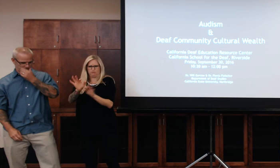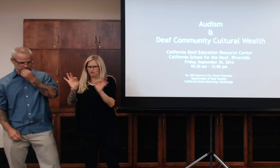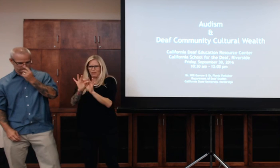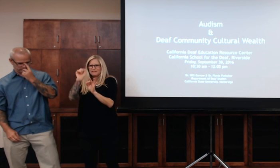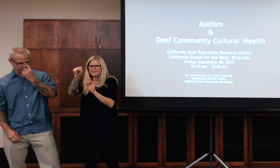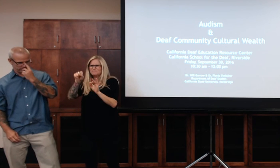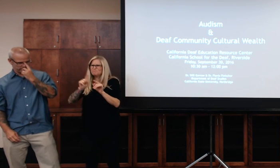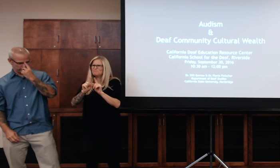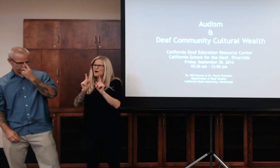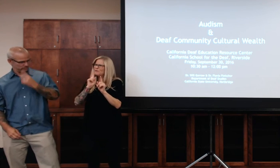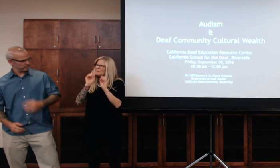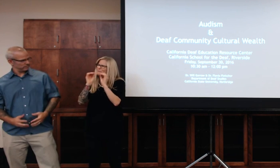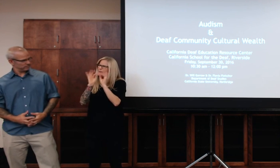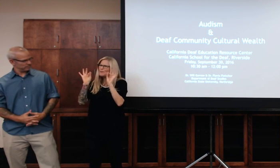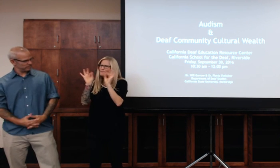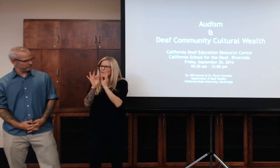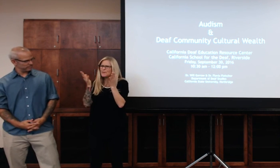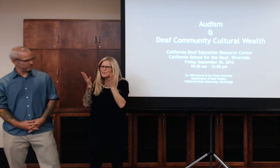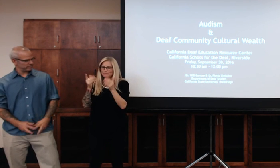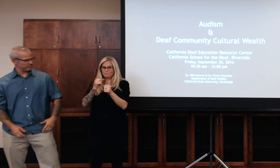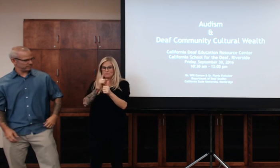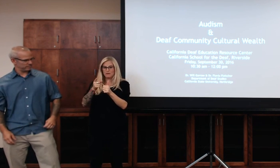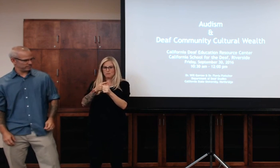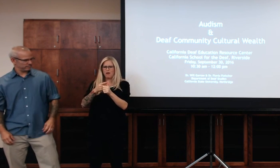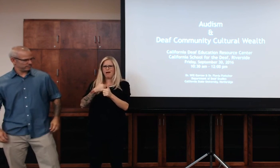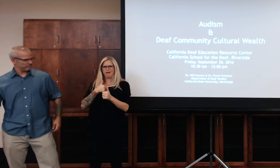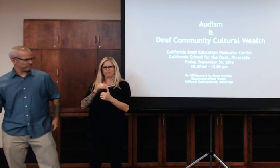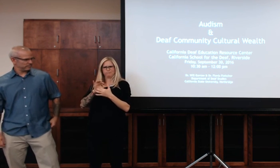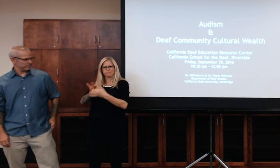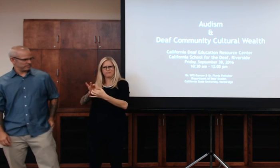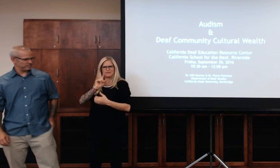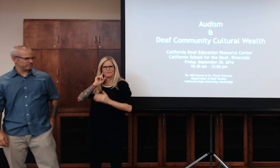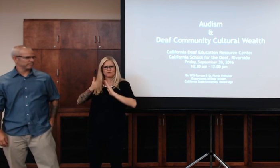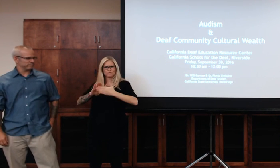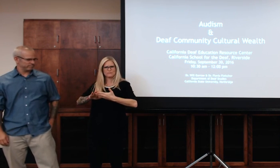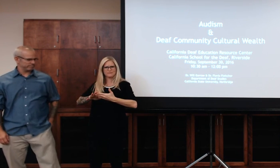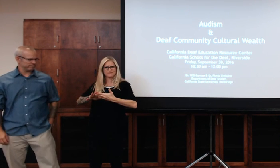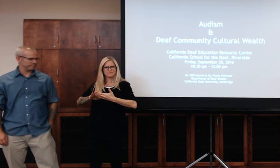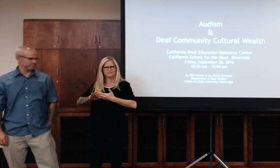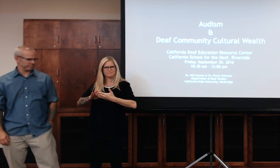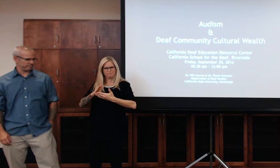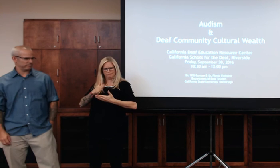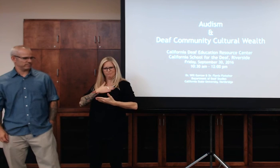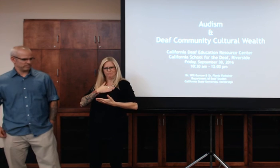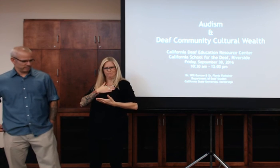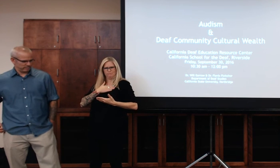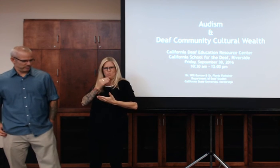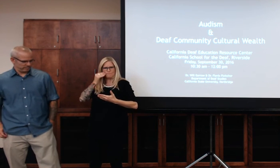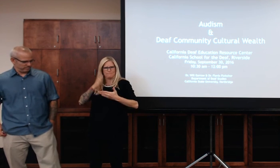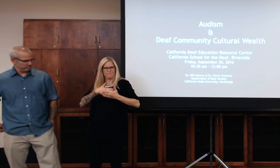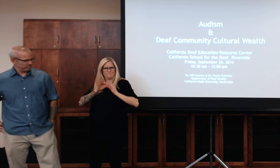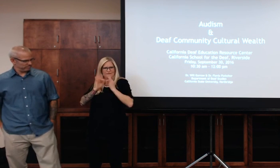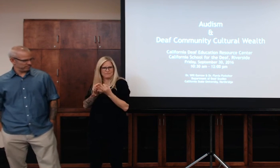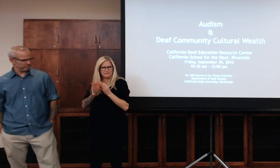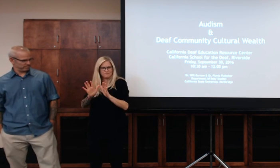my expertise. But I think it's more critical to really know that I do belong to the deaf community. It is my home, it is my